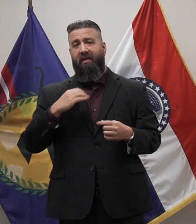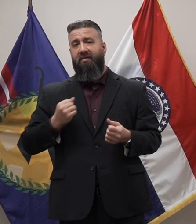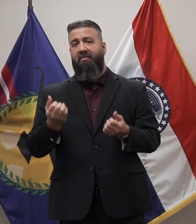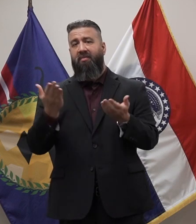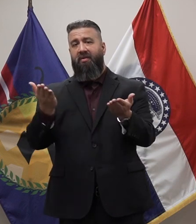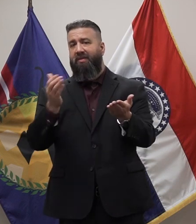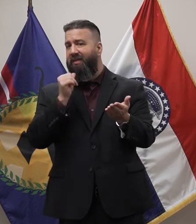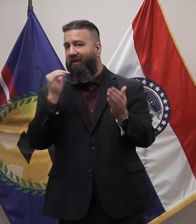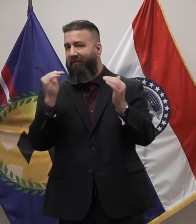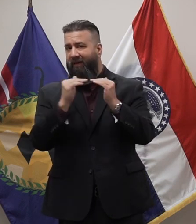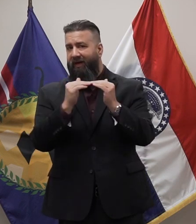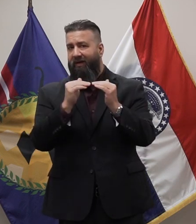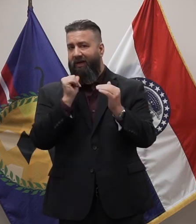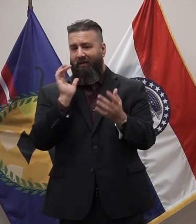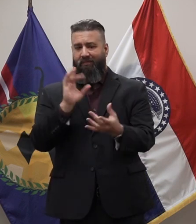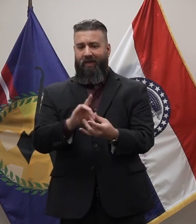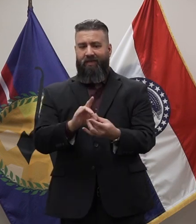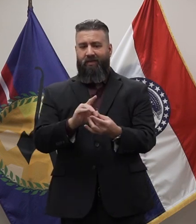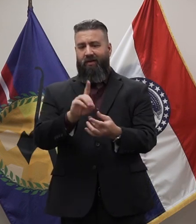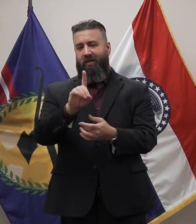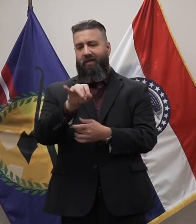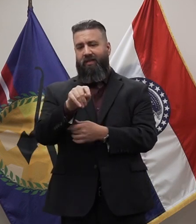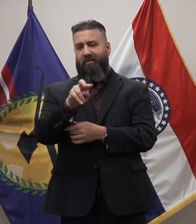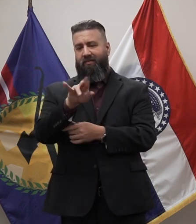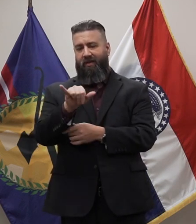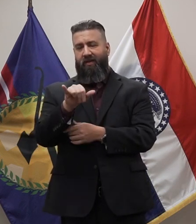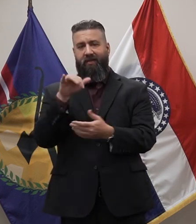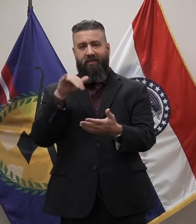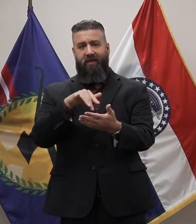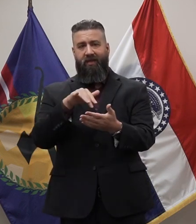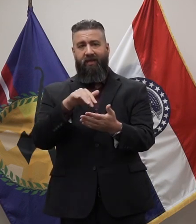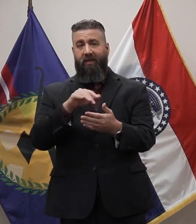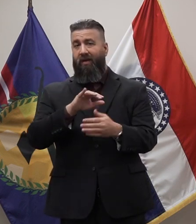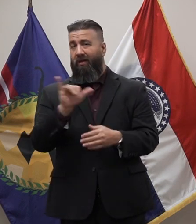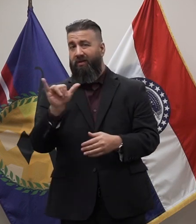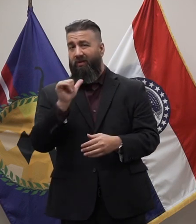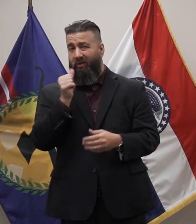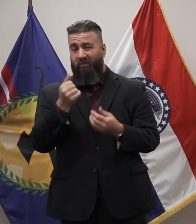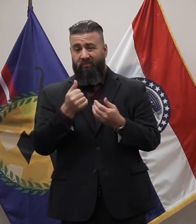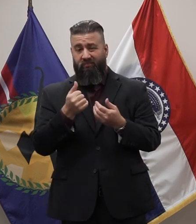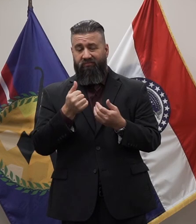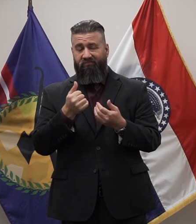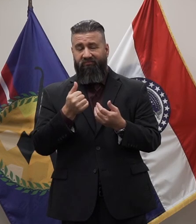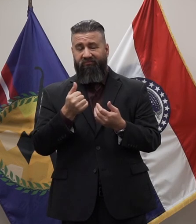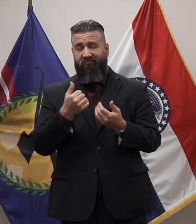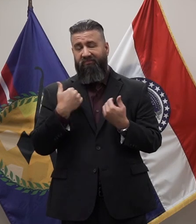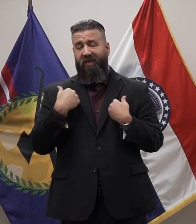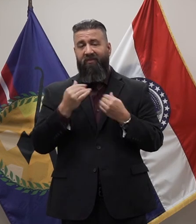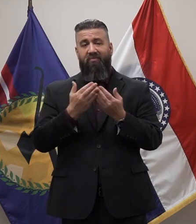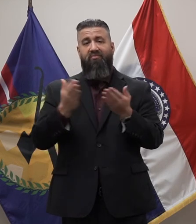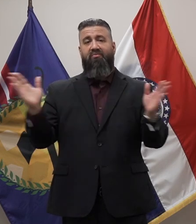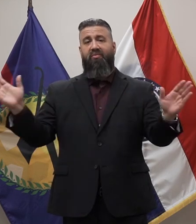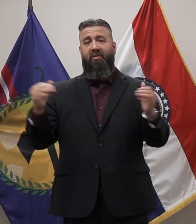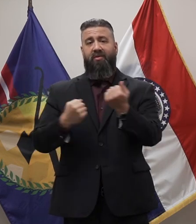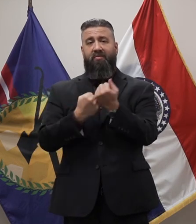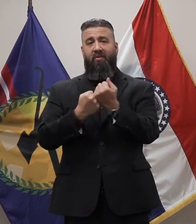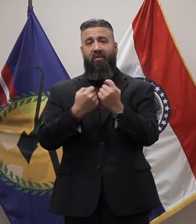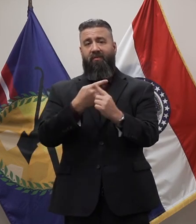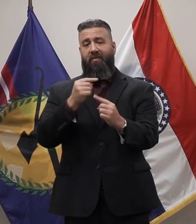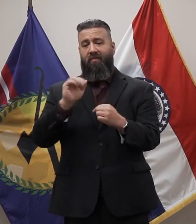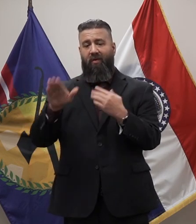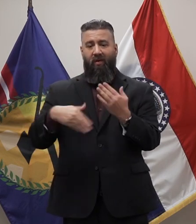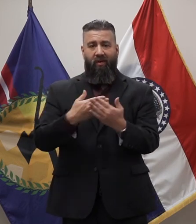wasn't fair, that wasn't based on a disparity study, and didn't have broad support among contractors in the community, all